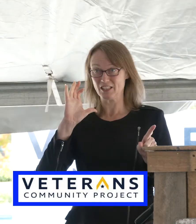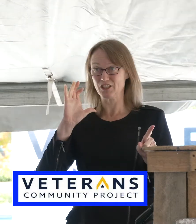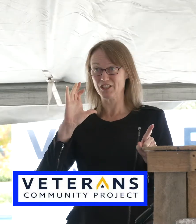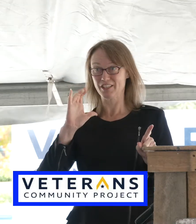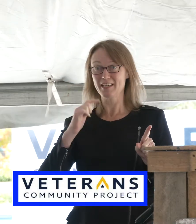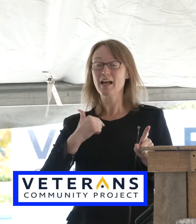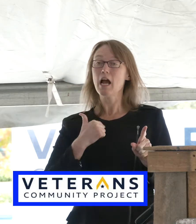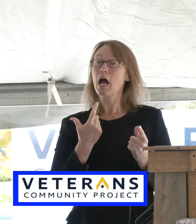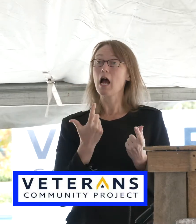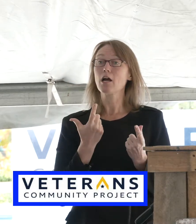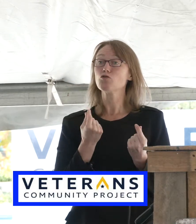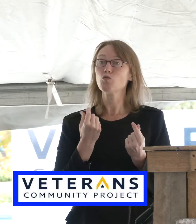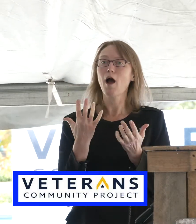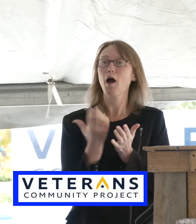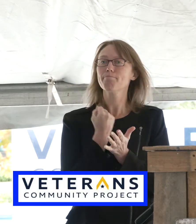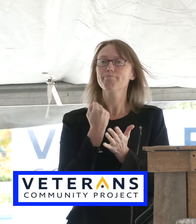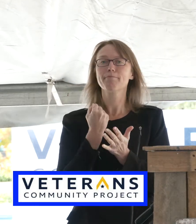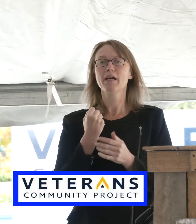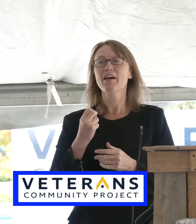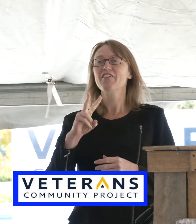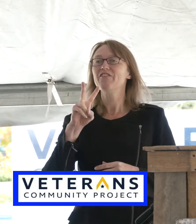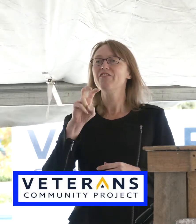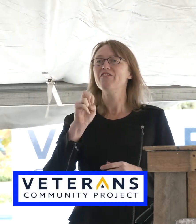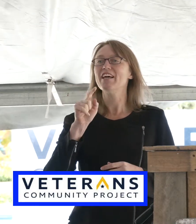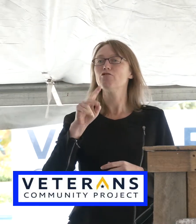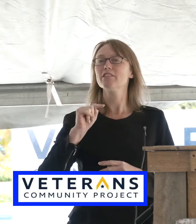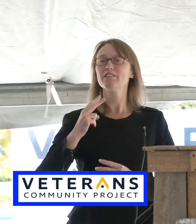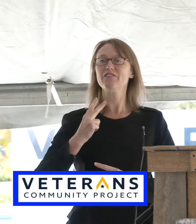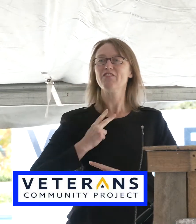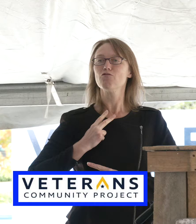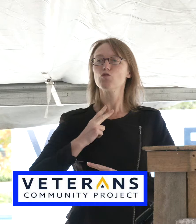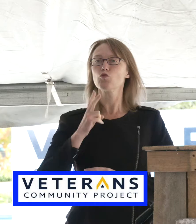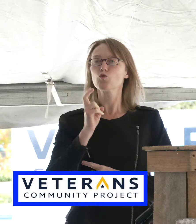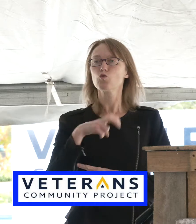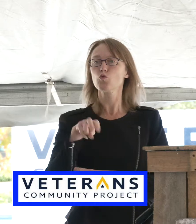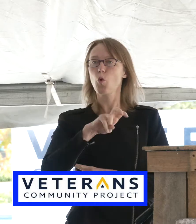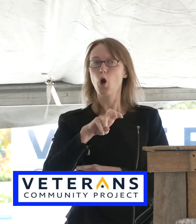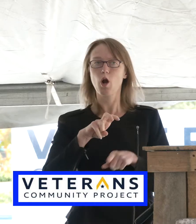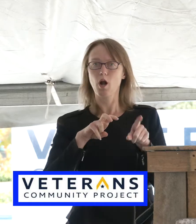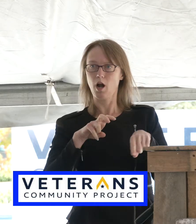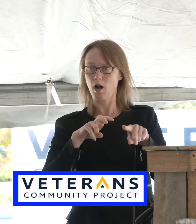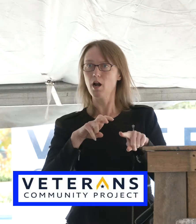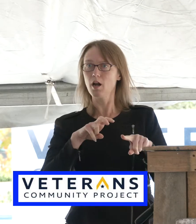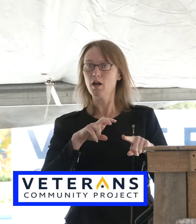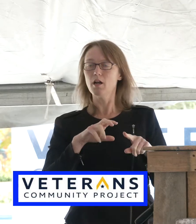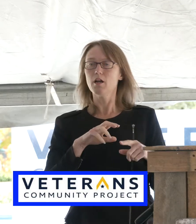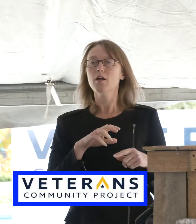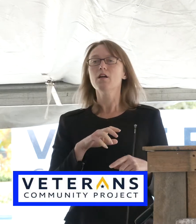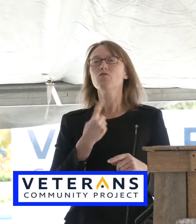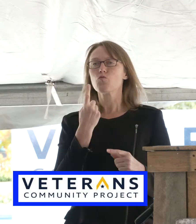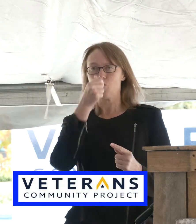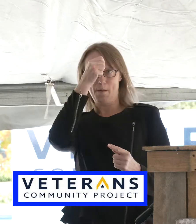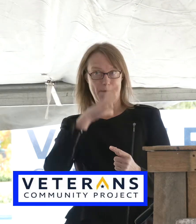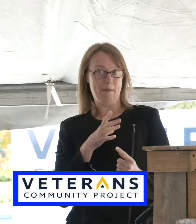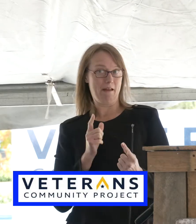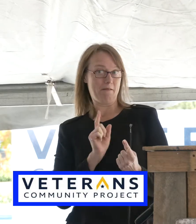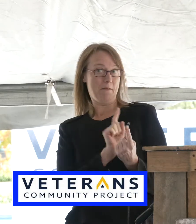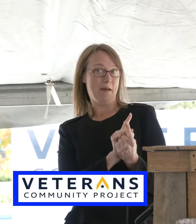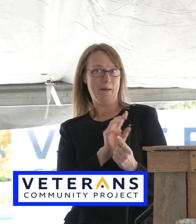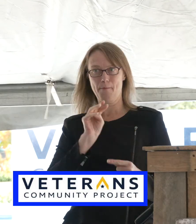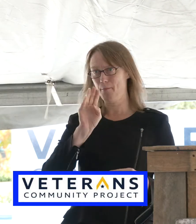Veterans Community Project in Kansas City. My friend, guy who had volunteered on my campaigns in the past, a guy named Meyer, who you're going to hear from in a